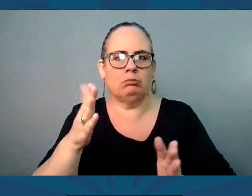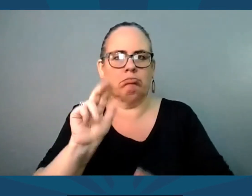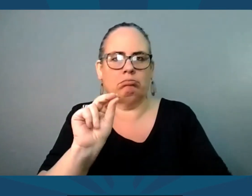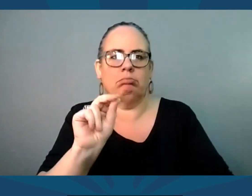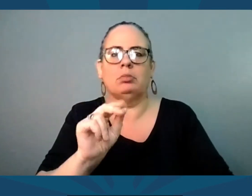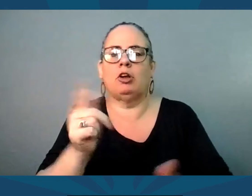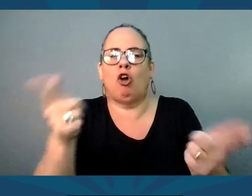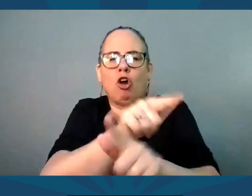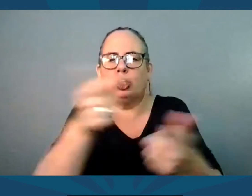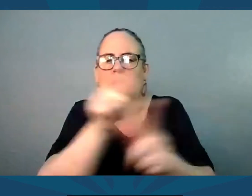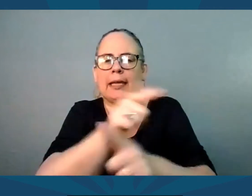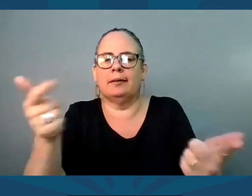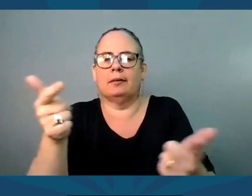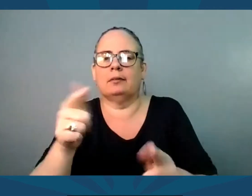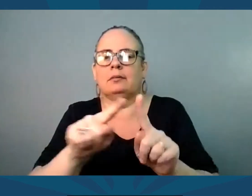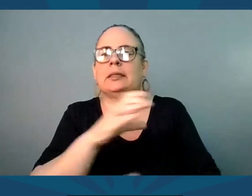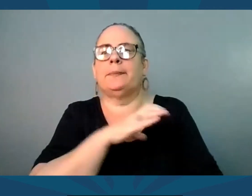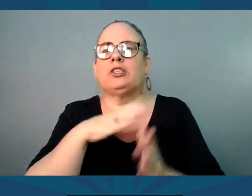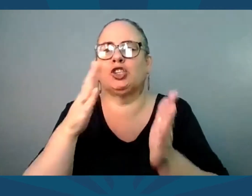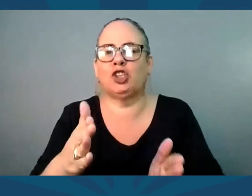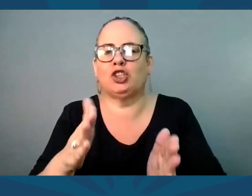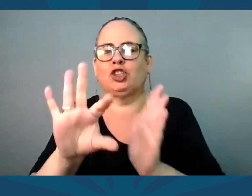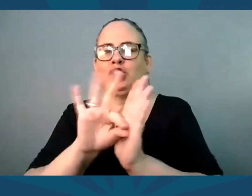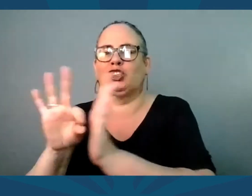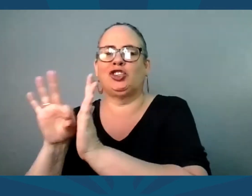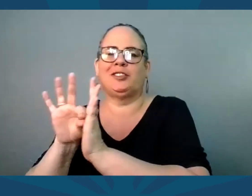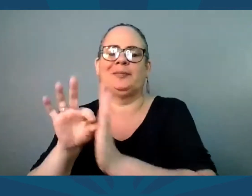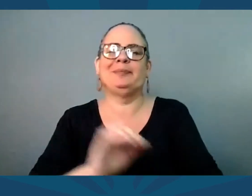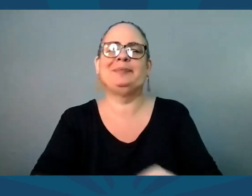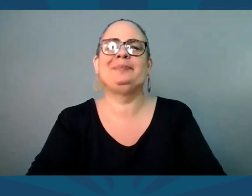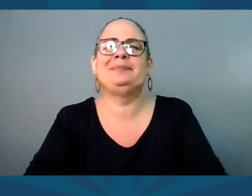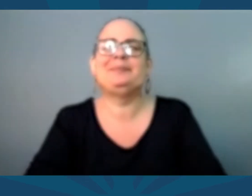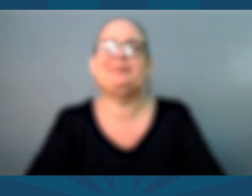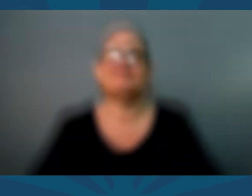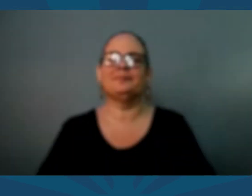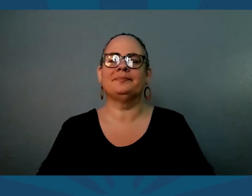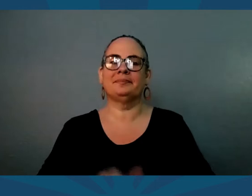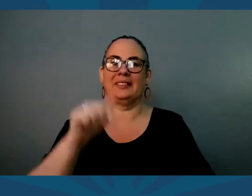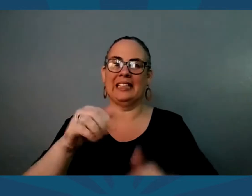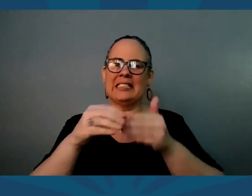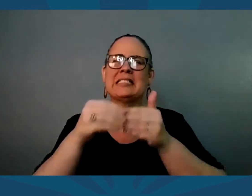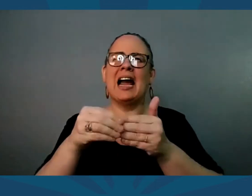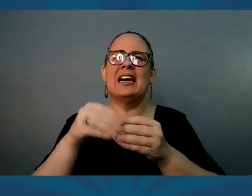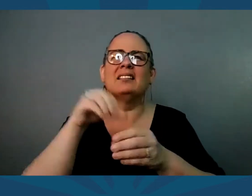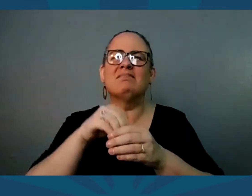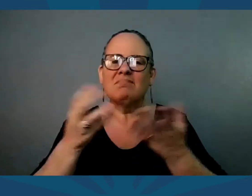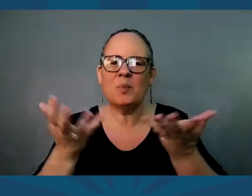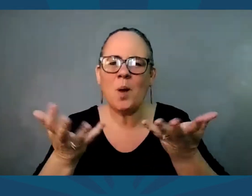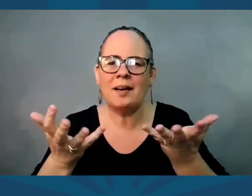the same political party as the governor, alternate in appointing commissioners.